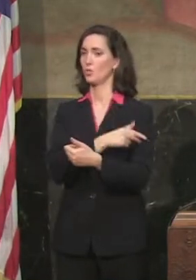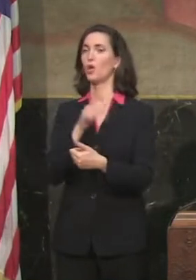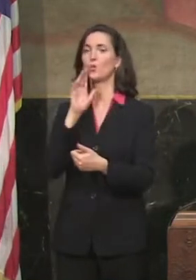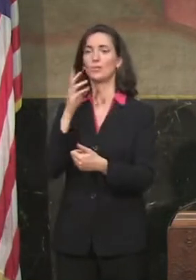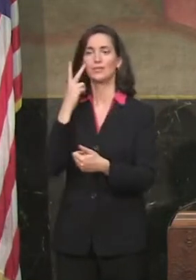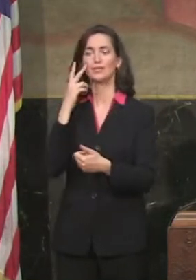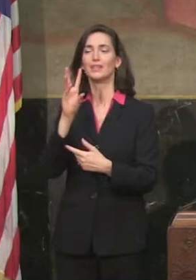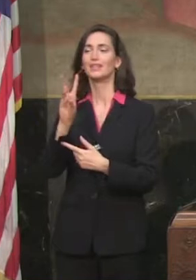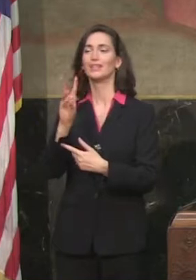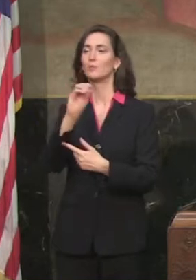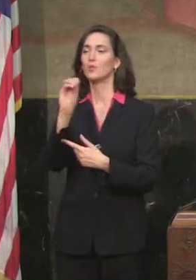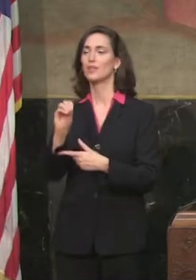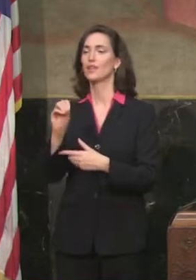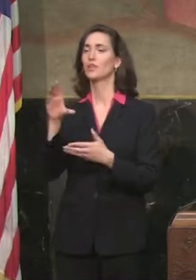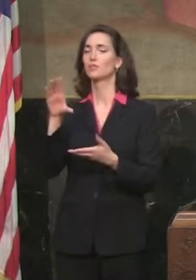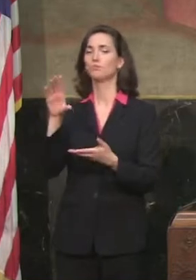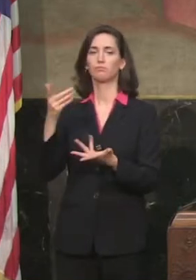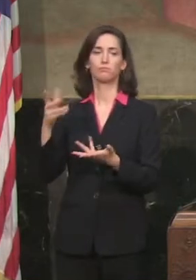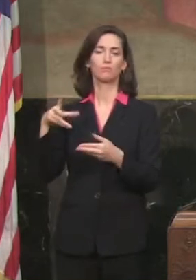6% cut on average,